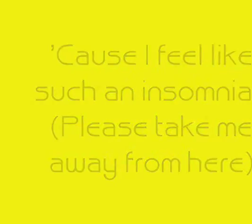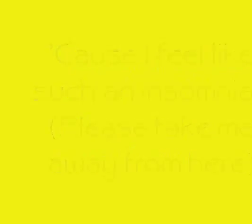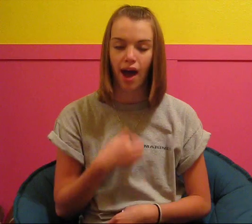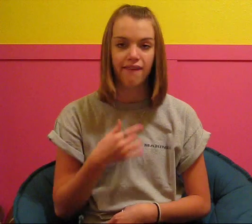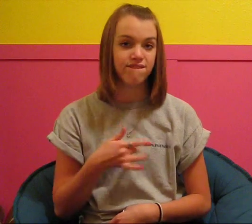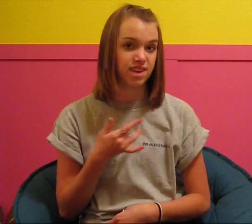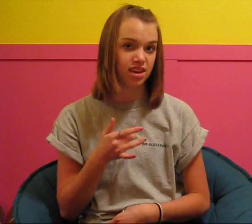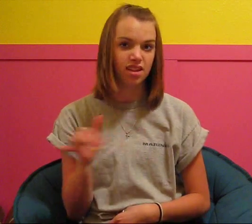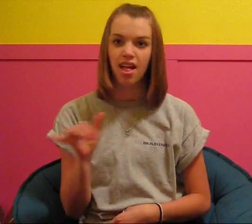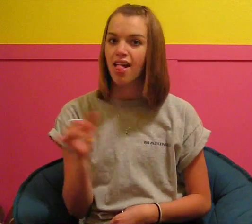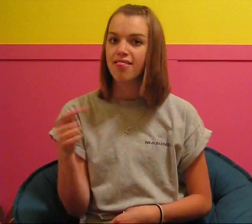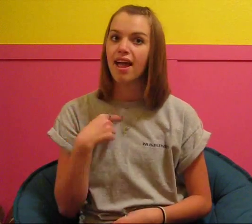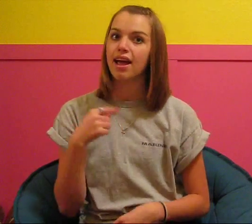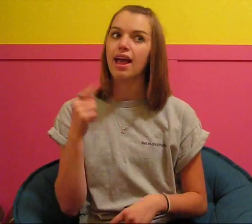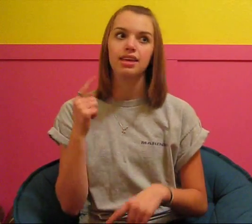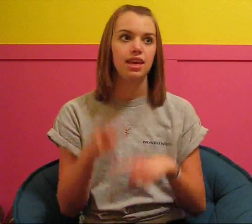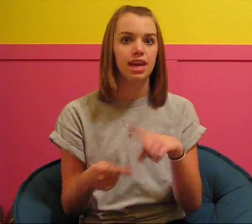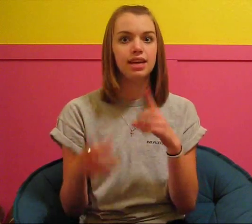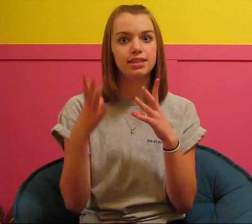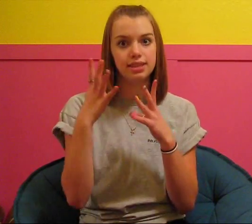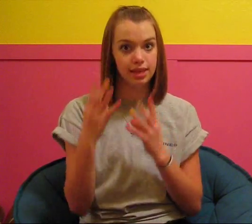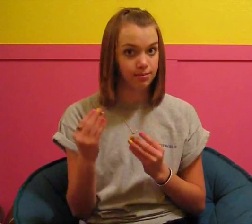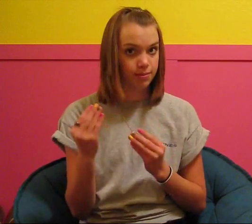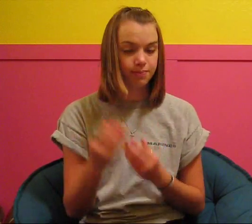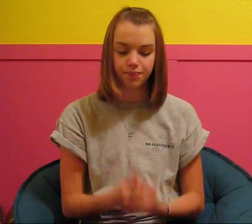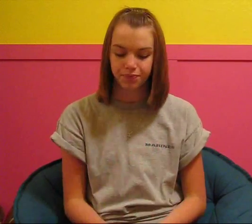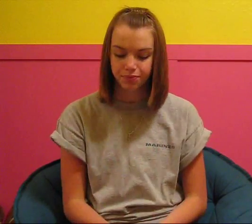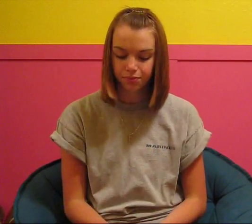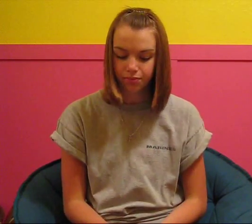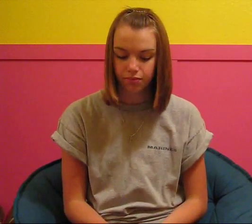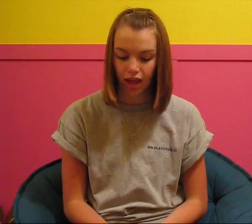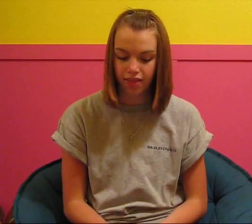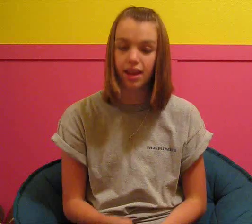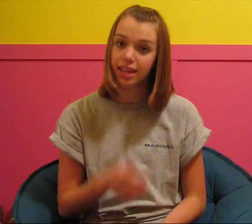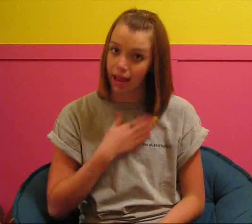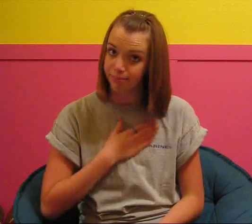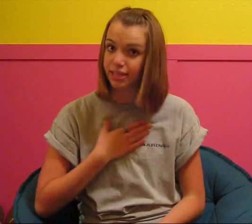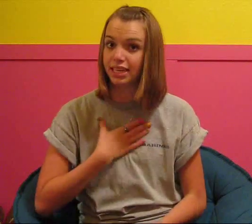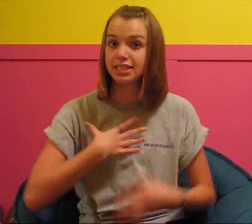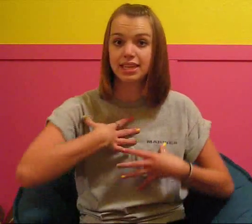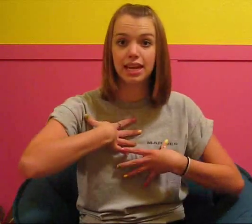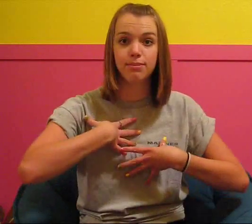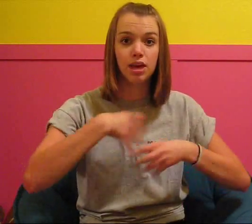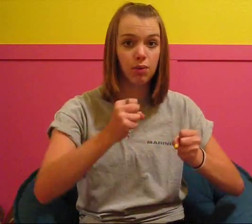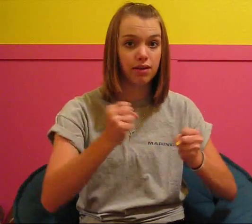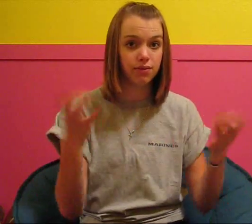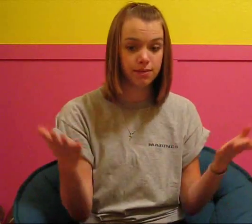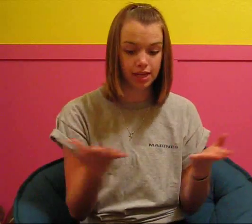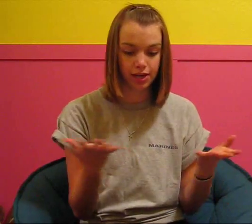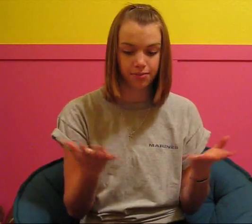I feel like I can't sleep. And then again, please take me away from here.